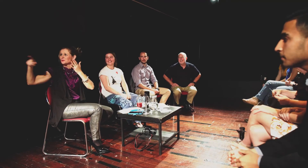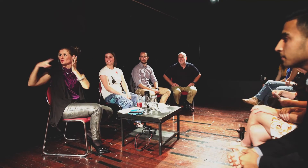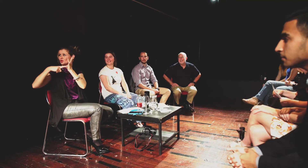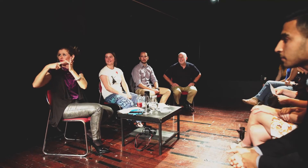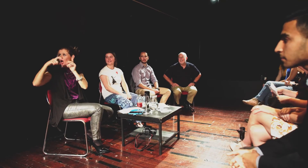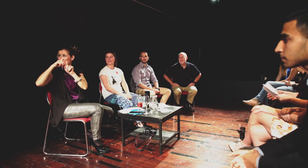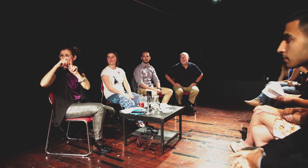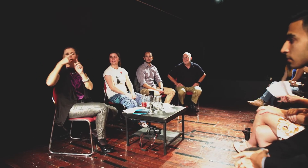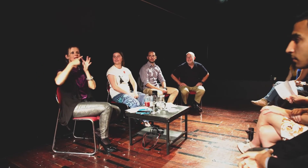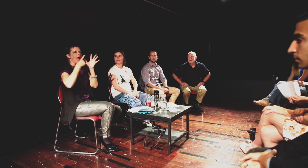And thank you, Todd.